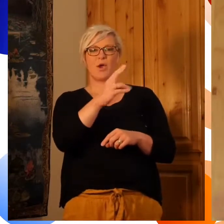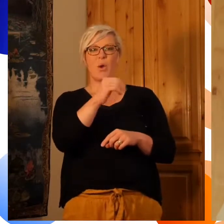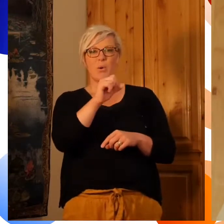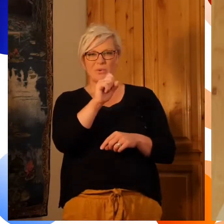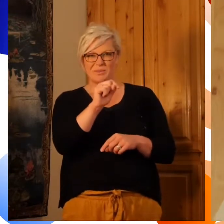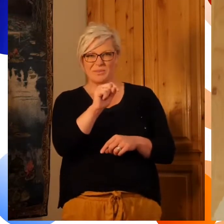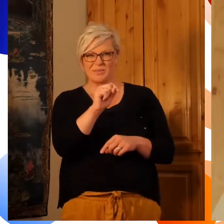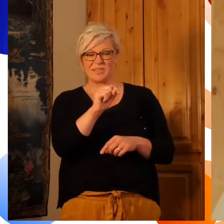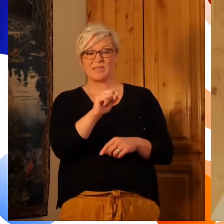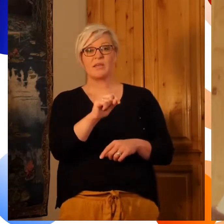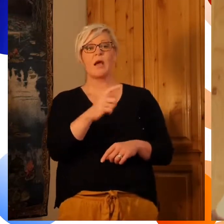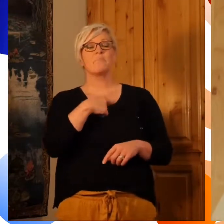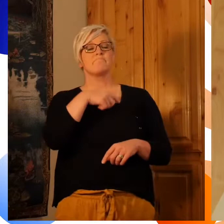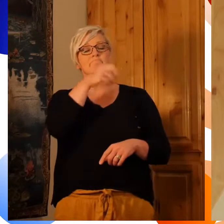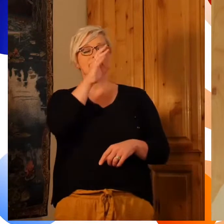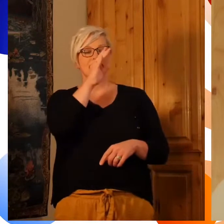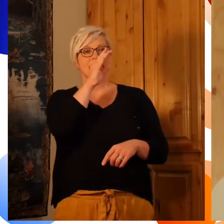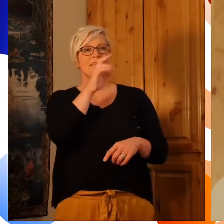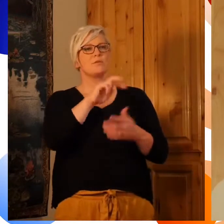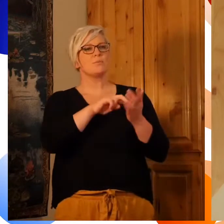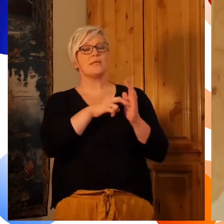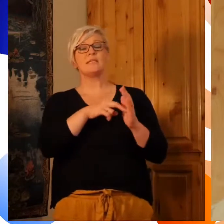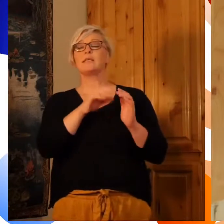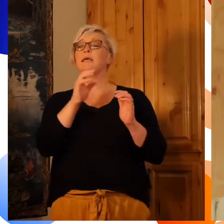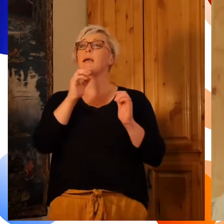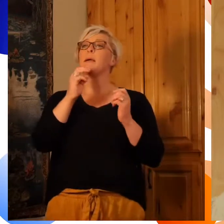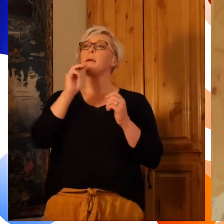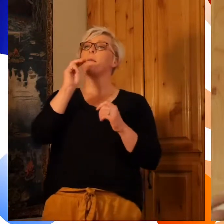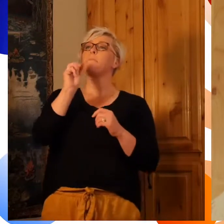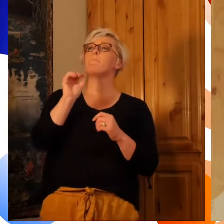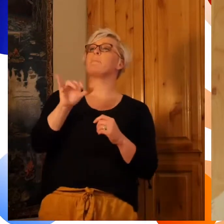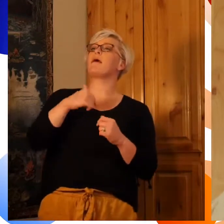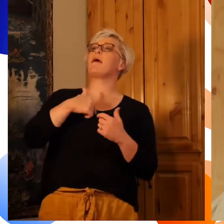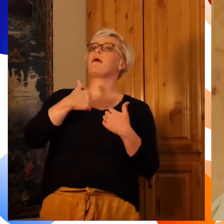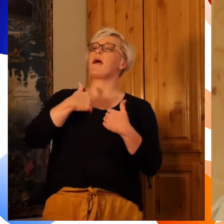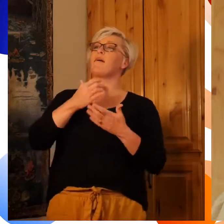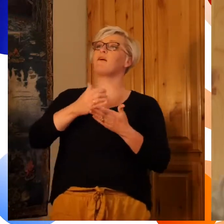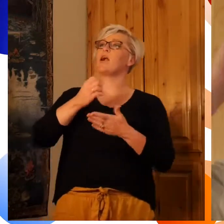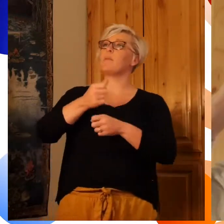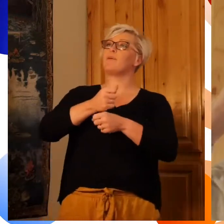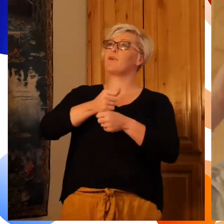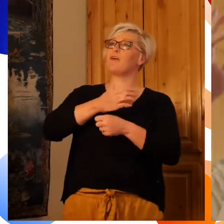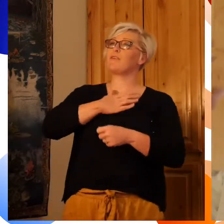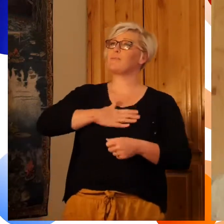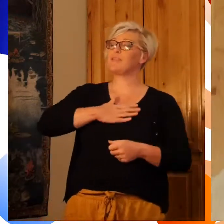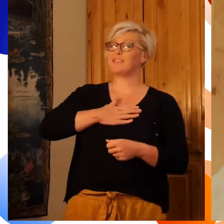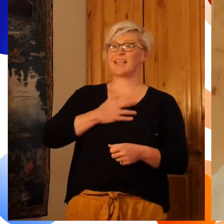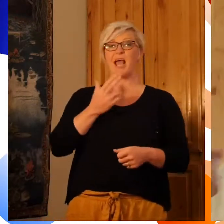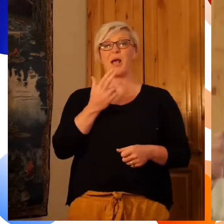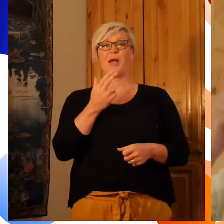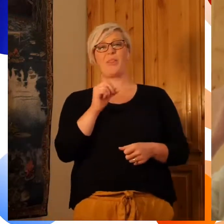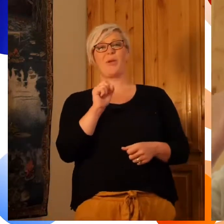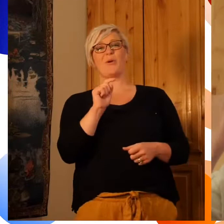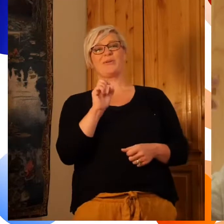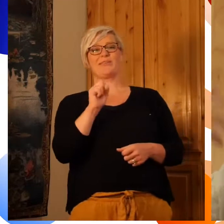I have a cup of coffee, please?" And the hostess in these places would say, "Oh, you little darling, you speak Welsh." And